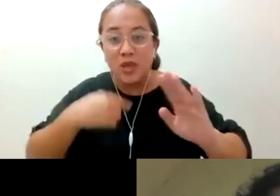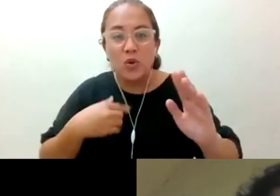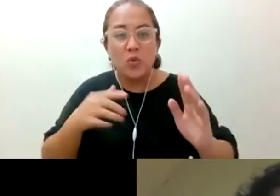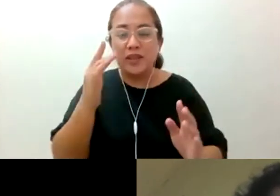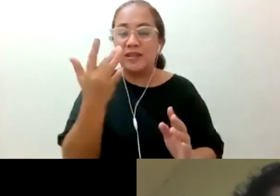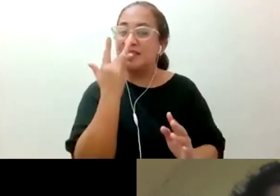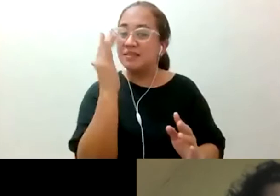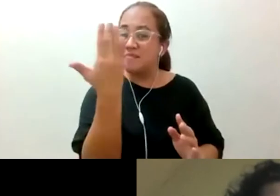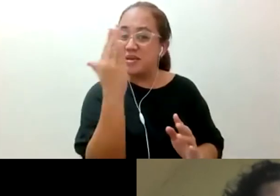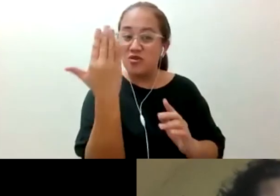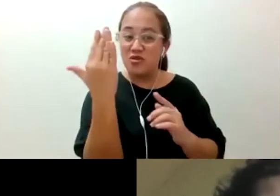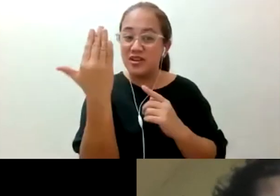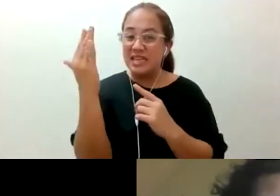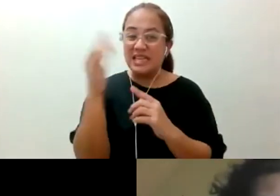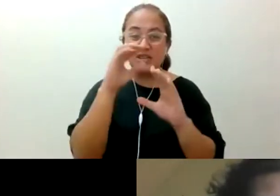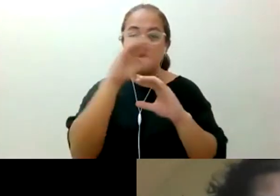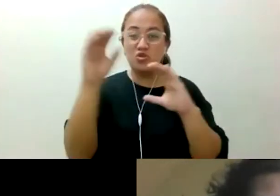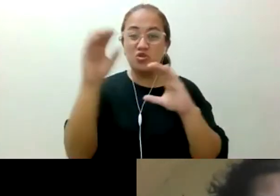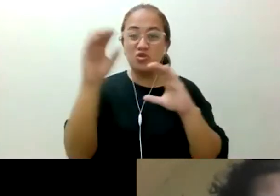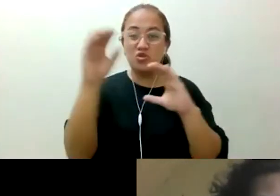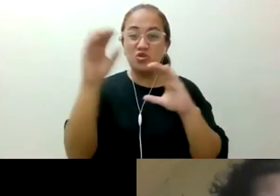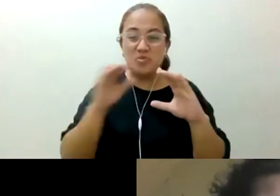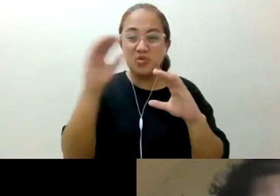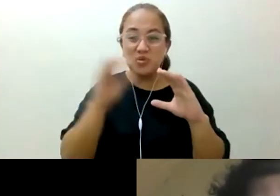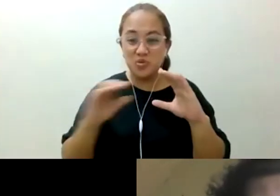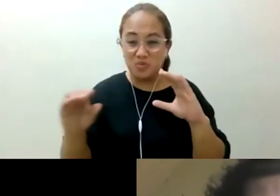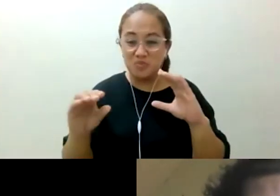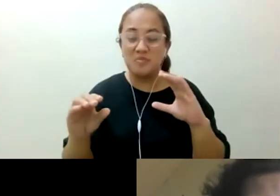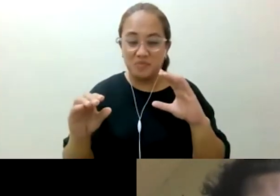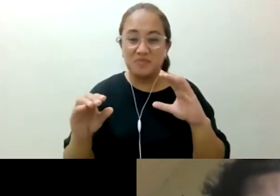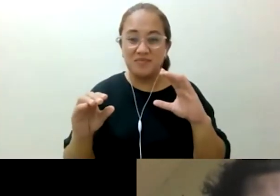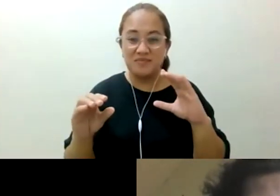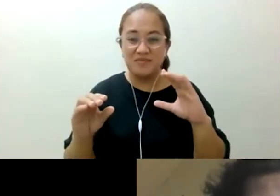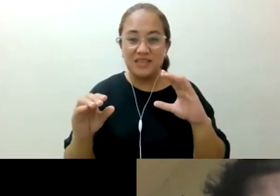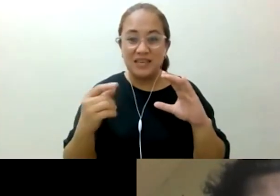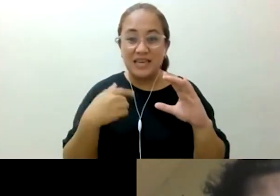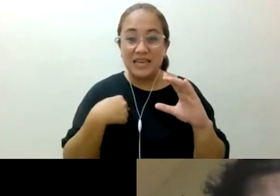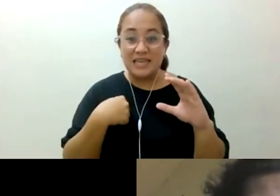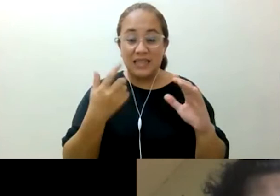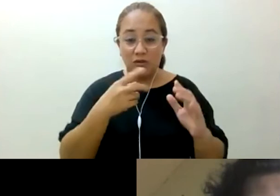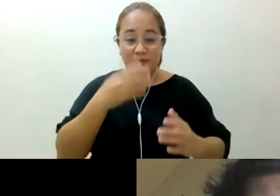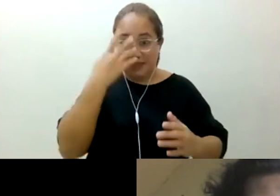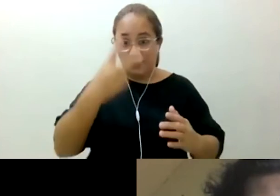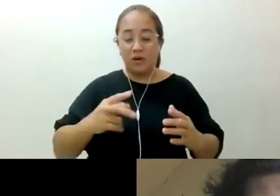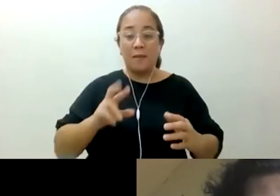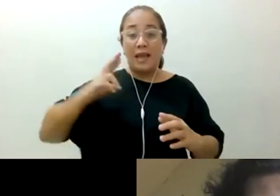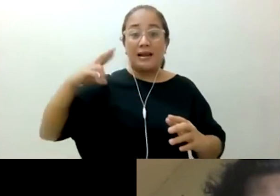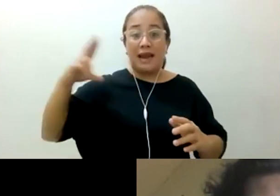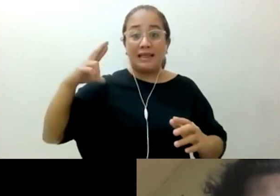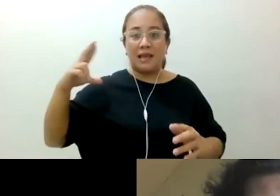on Zoom because, okay, now I'm going to raise my right hand.